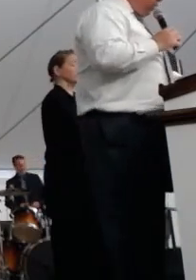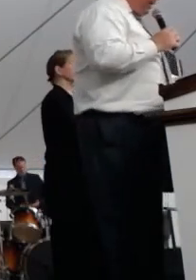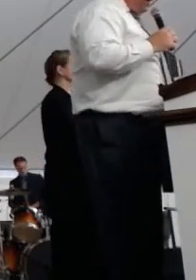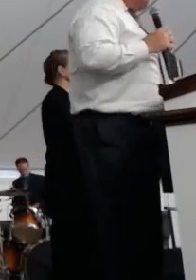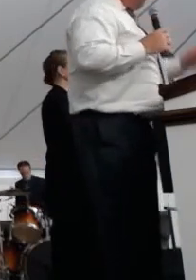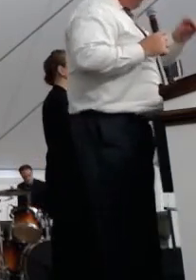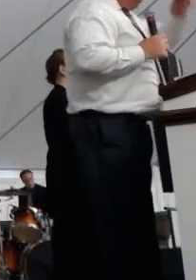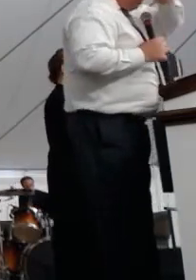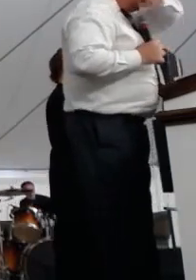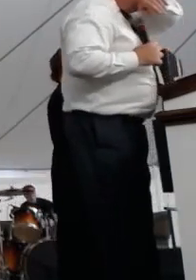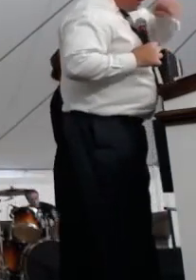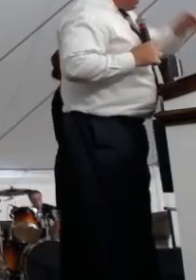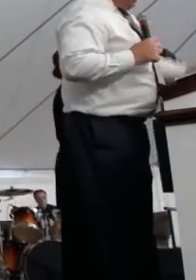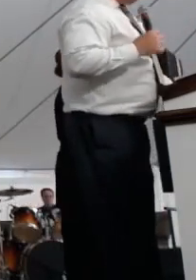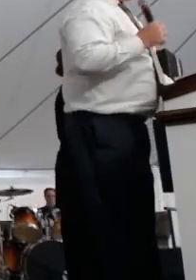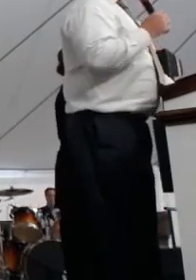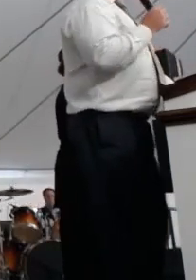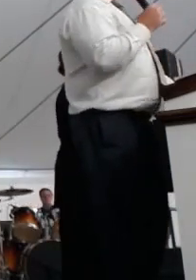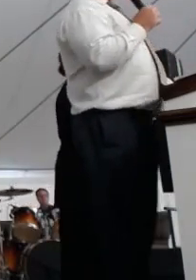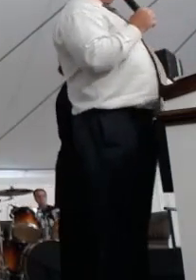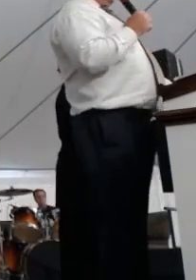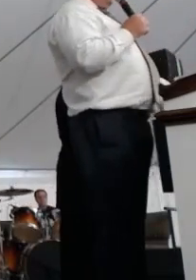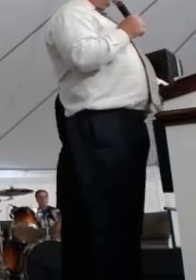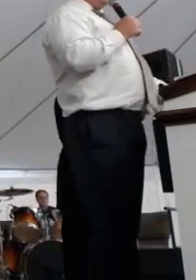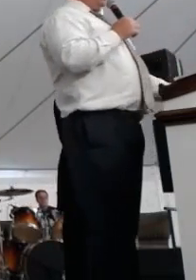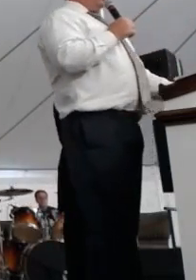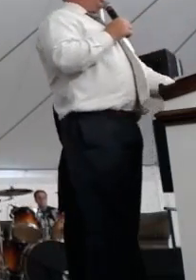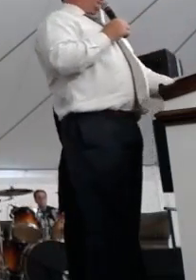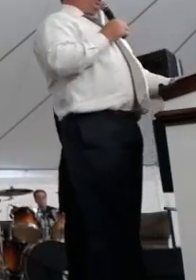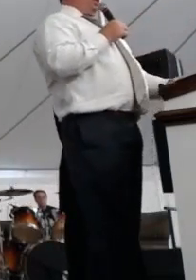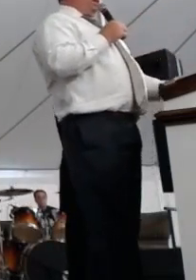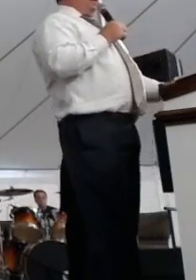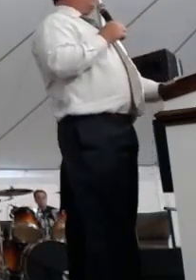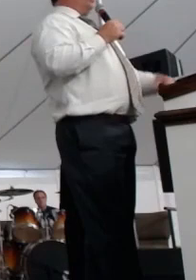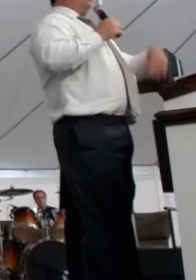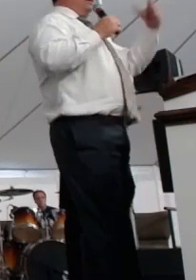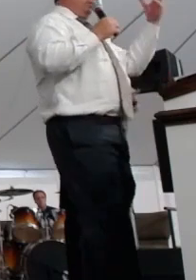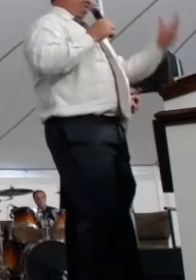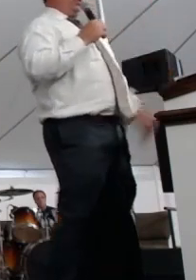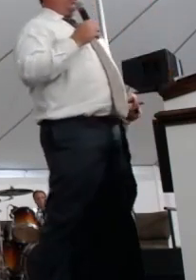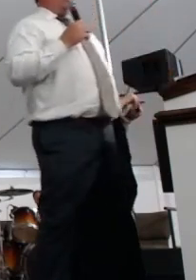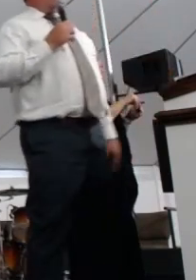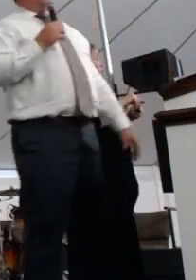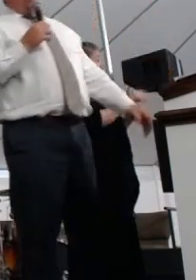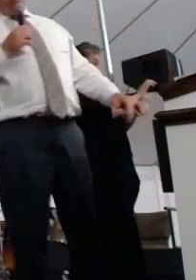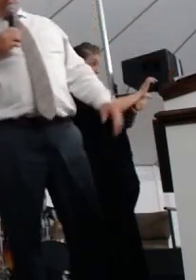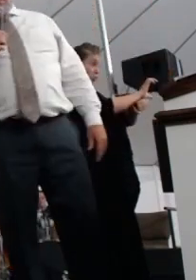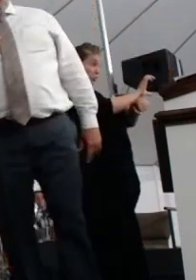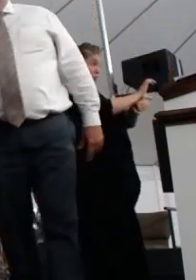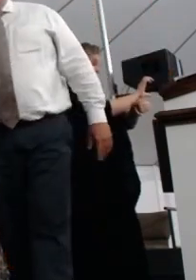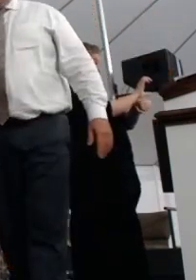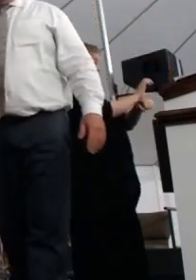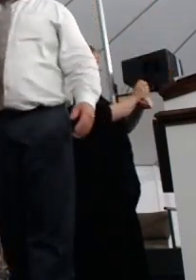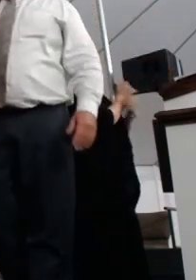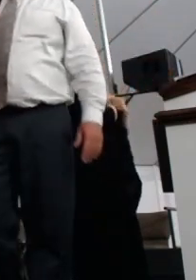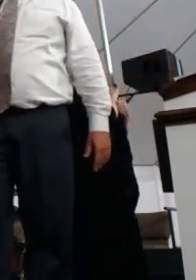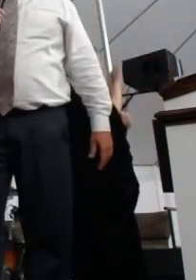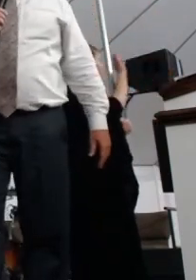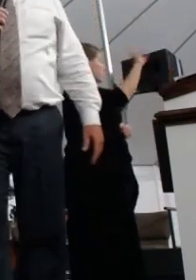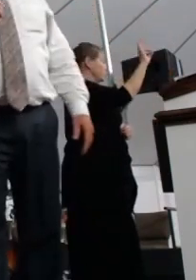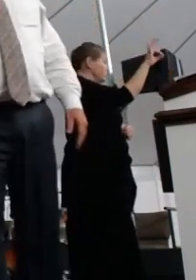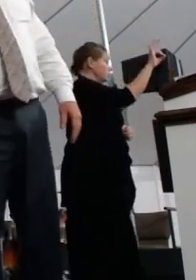Problem with so many. We live in a generation that loves preaching. I'm talking about the church, the apostolic movement. They love